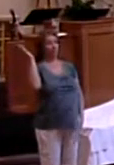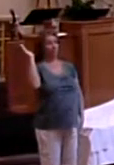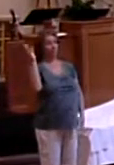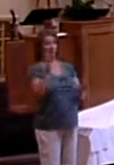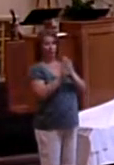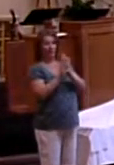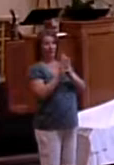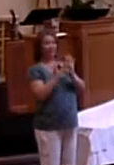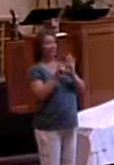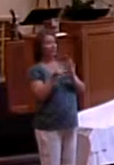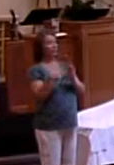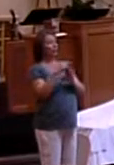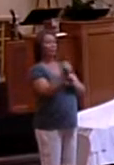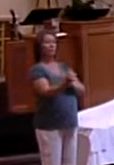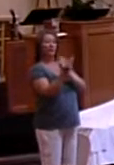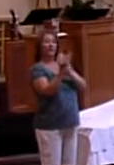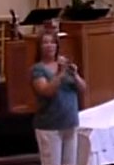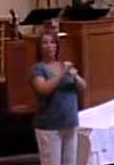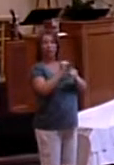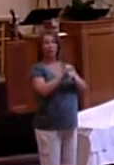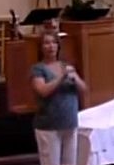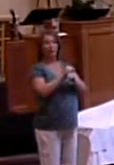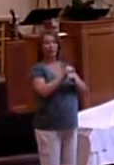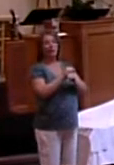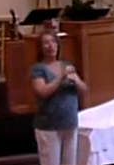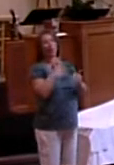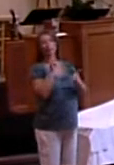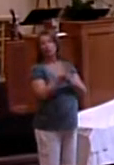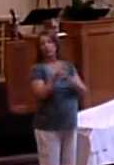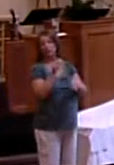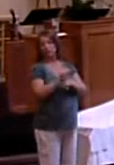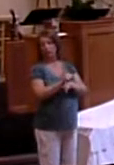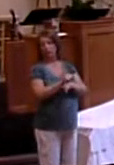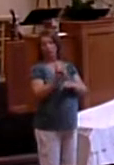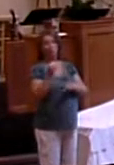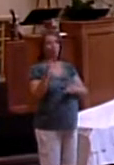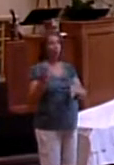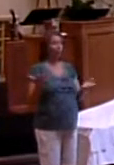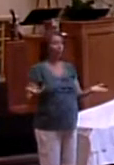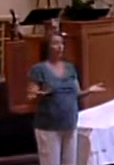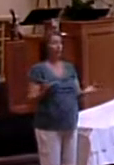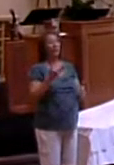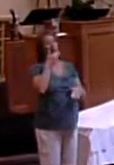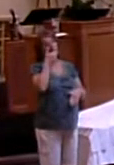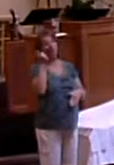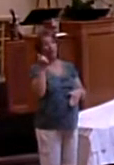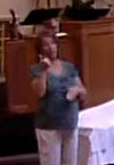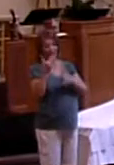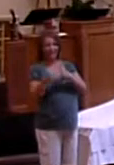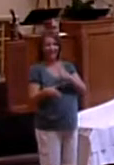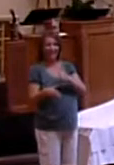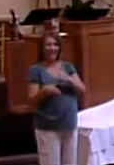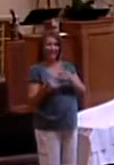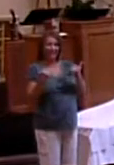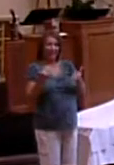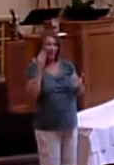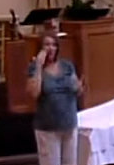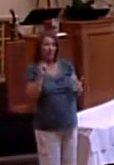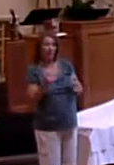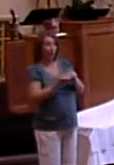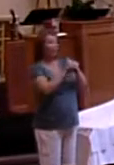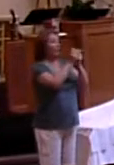you facing a job loss or a change, and ultimately it was better in the end. Or you having changed houses,